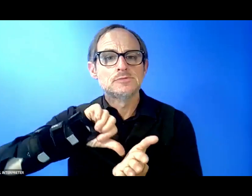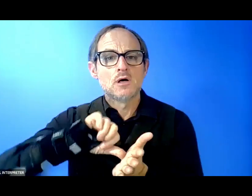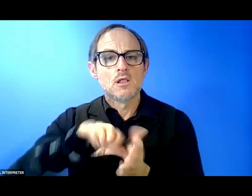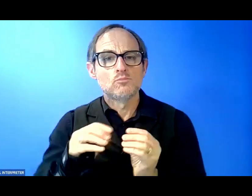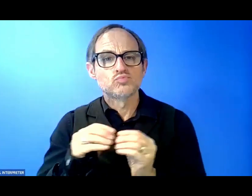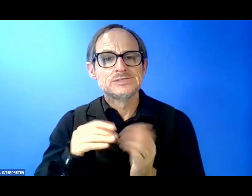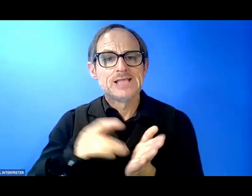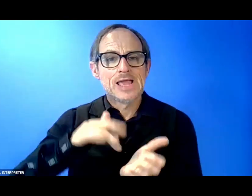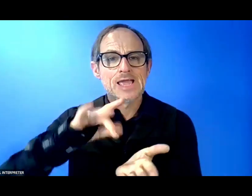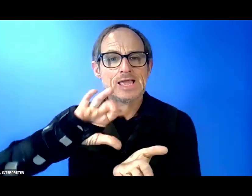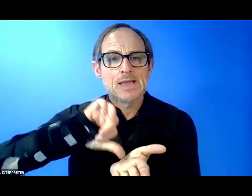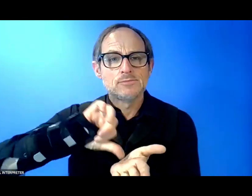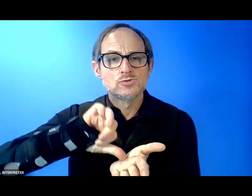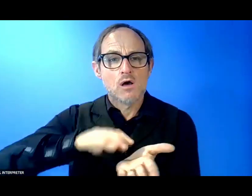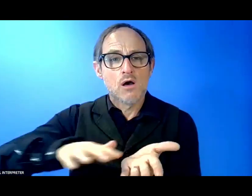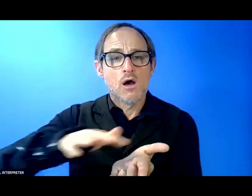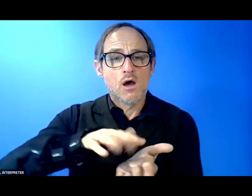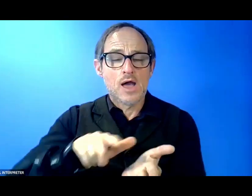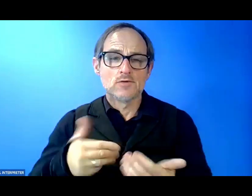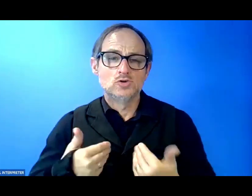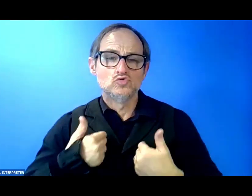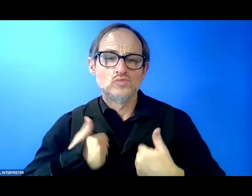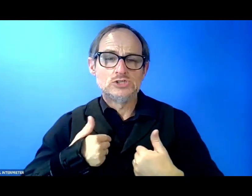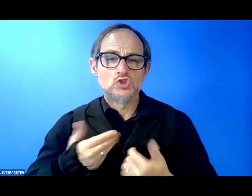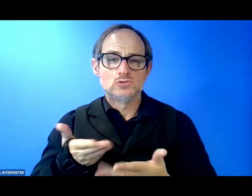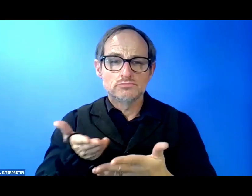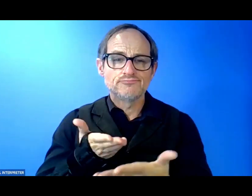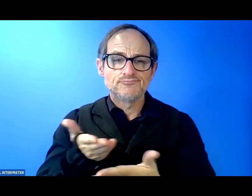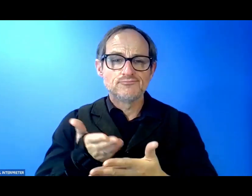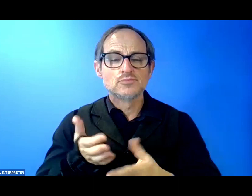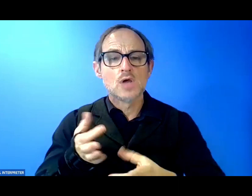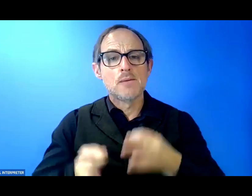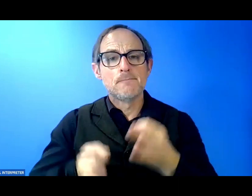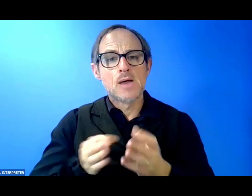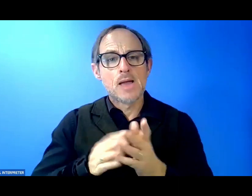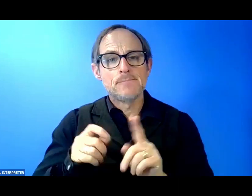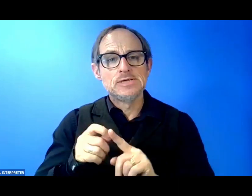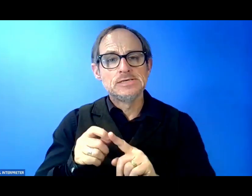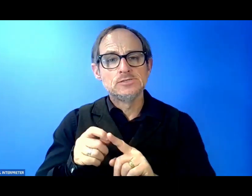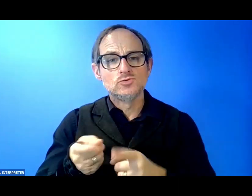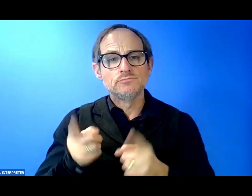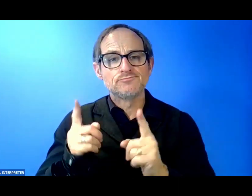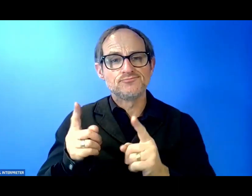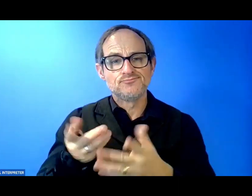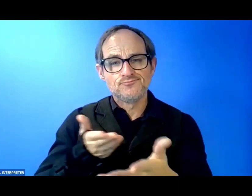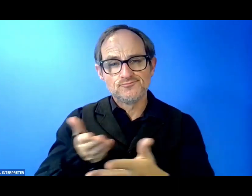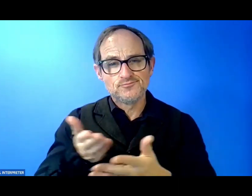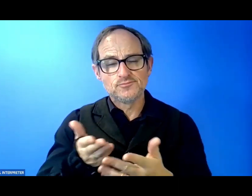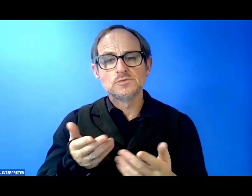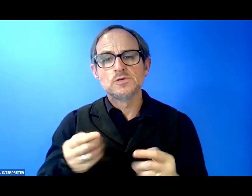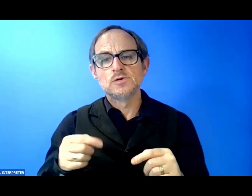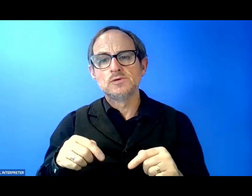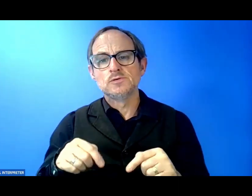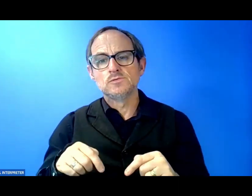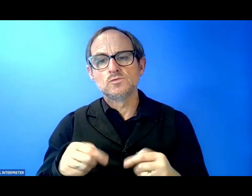a very, very rich discussion with politicians. So we have a point of entry in each of the cities.